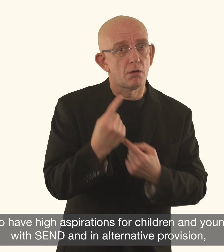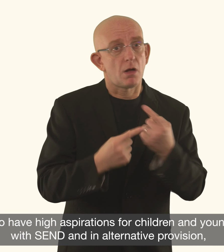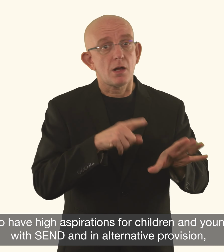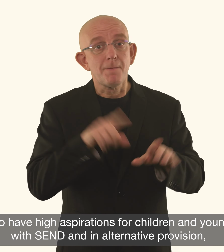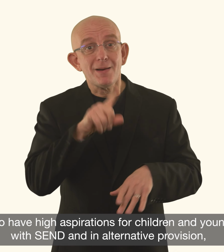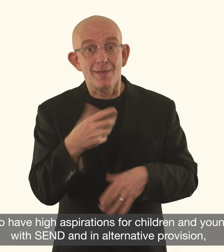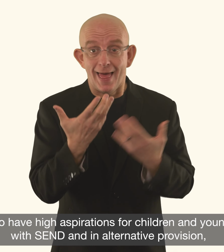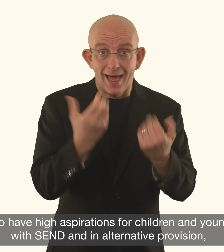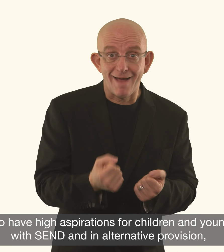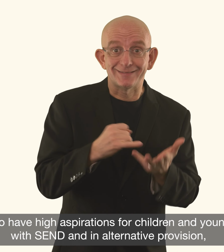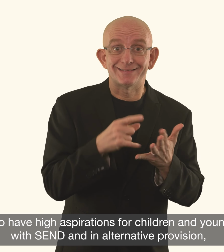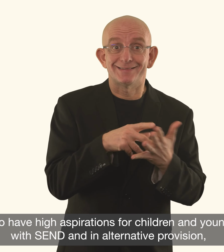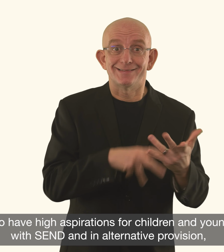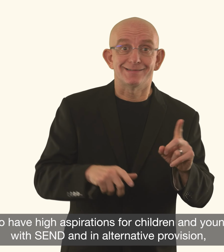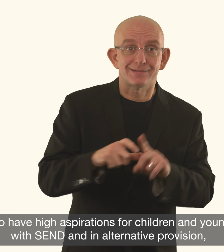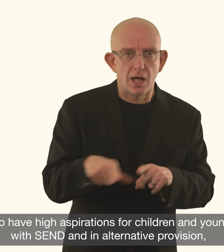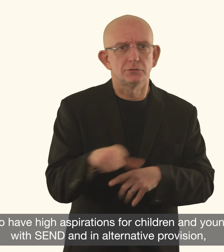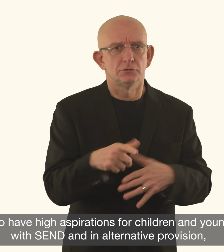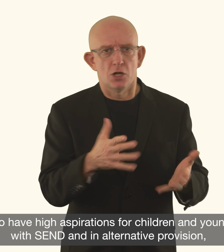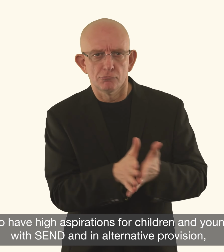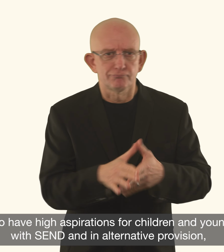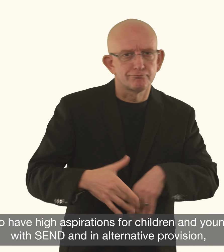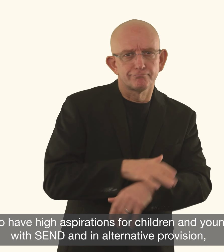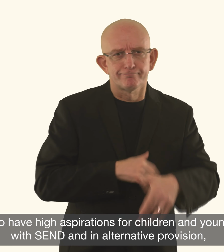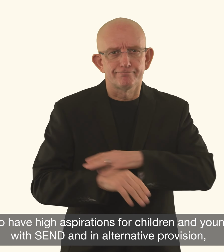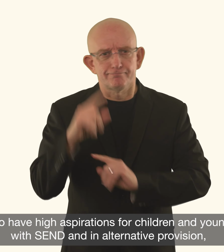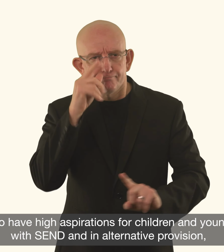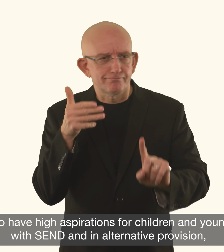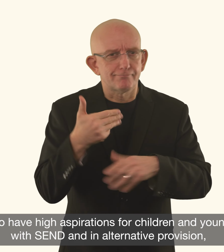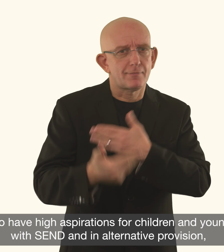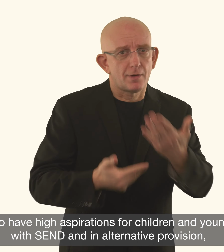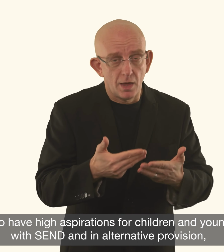We want to have high aspirations for children and young people with SEND and in alternative provision.